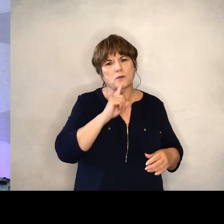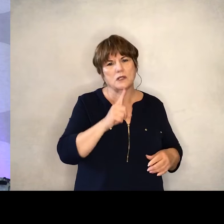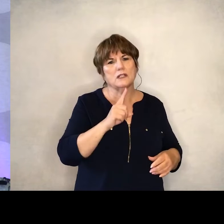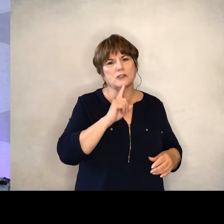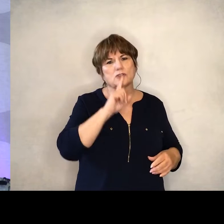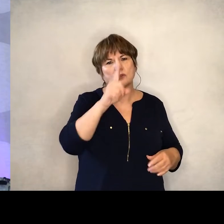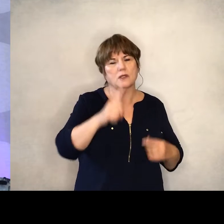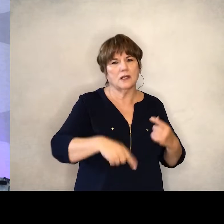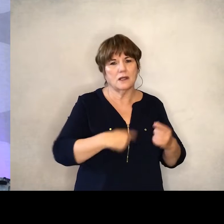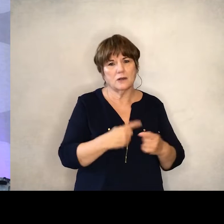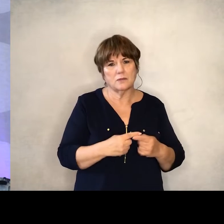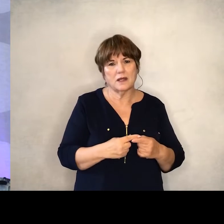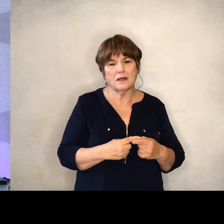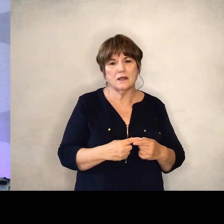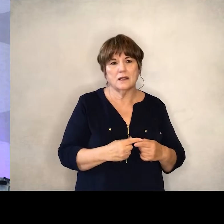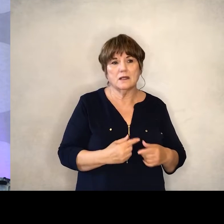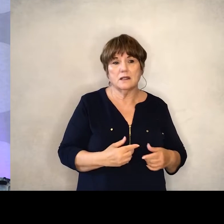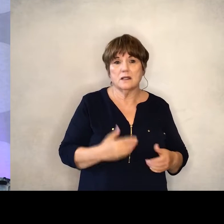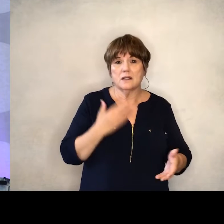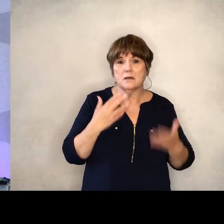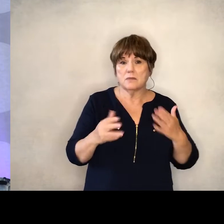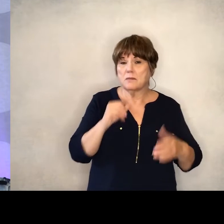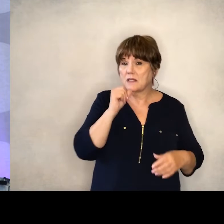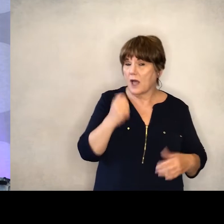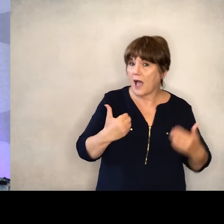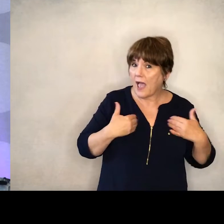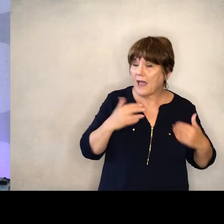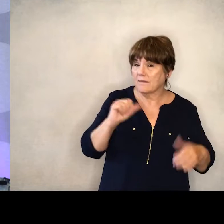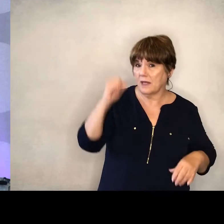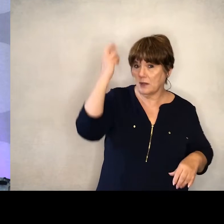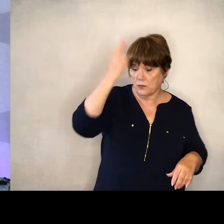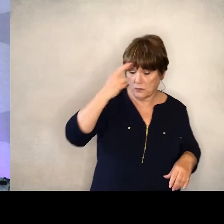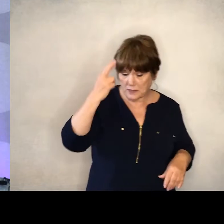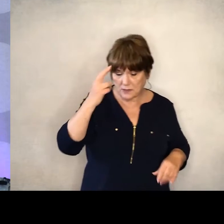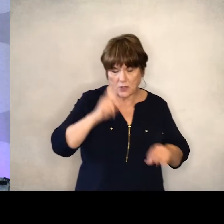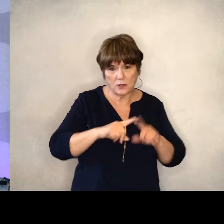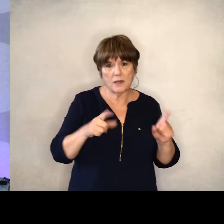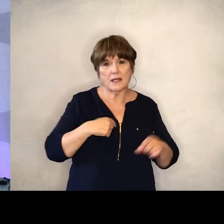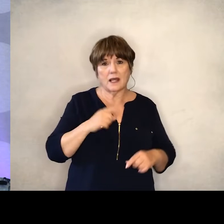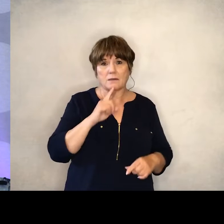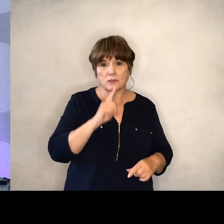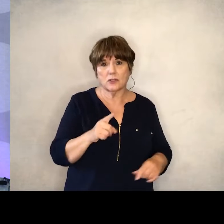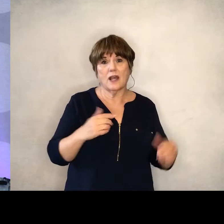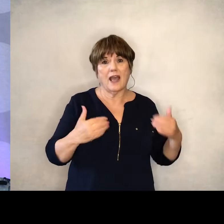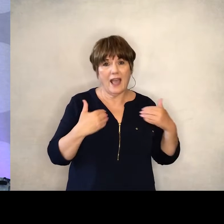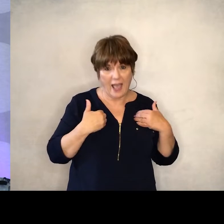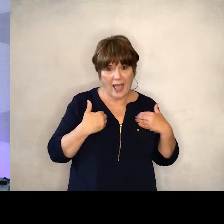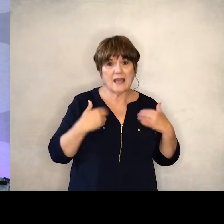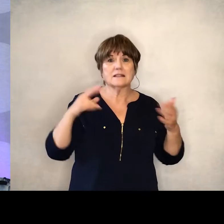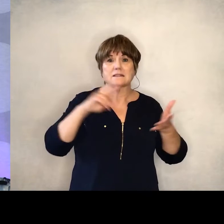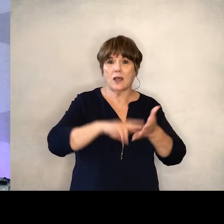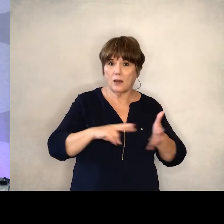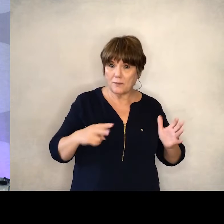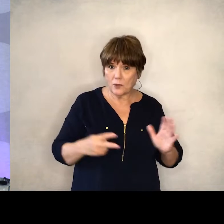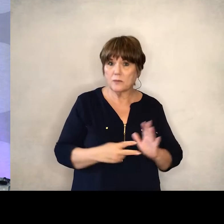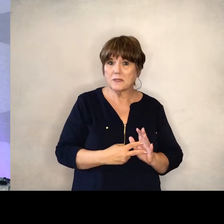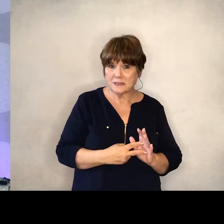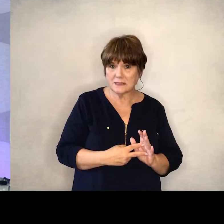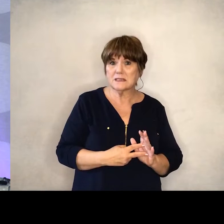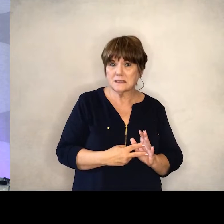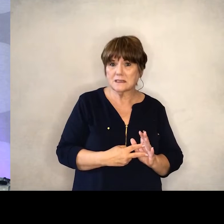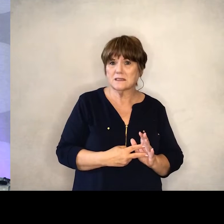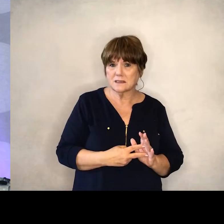It may not have a reason, but I'm sure it has a purpose, a very different thing.